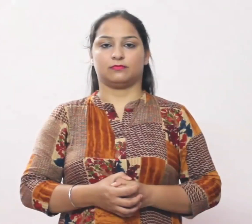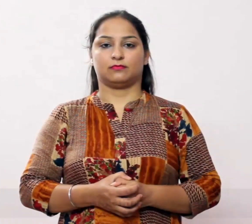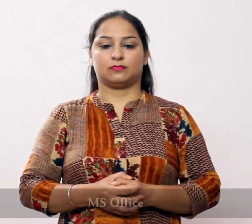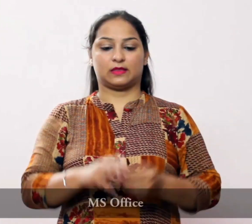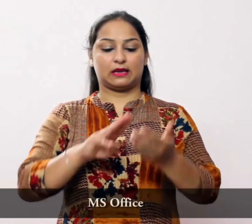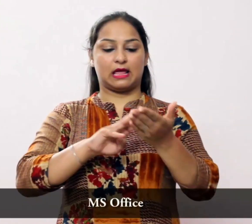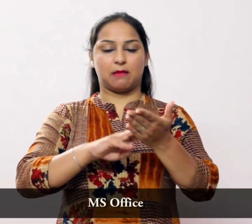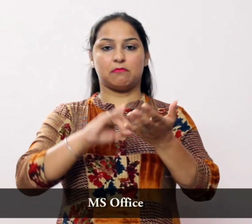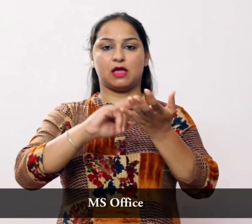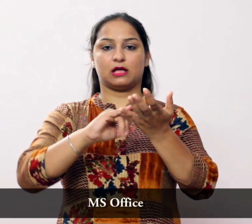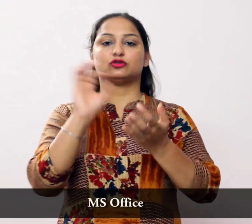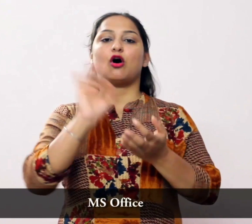MS